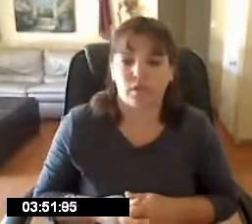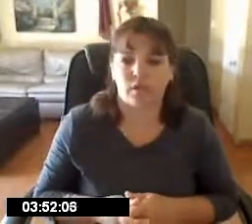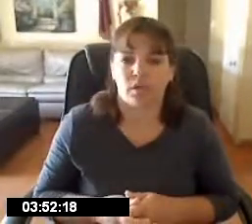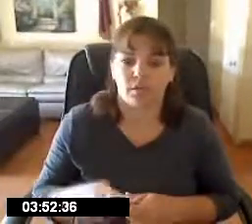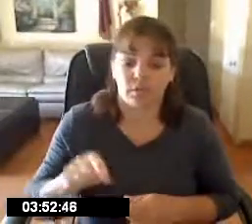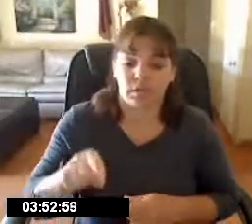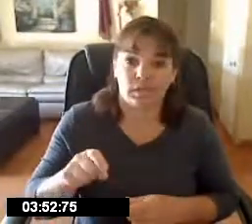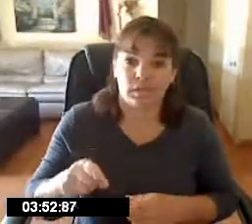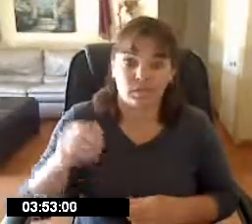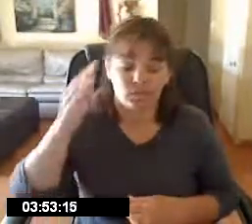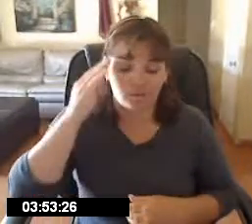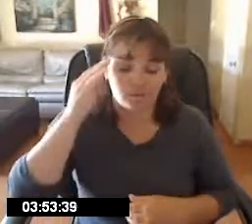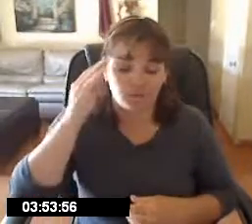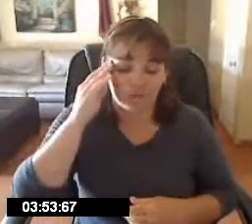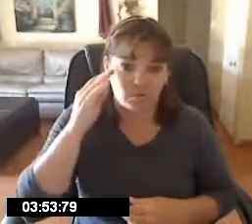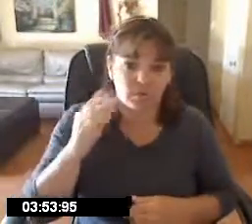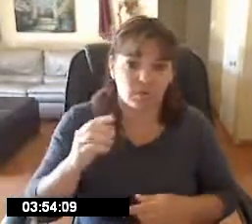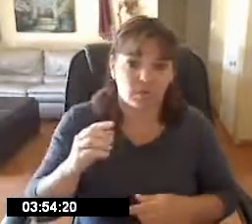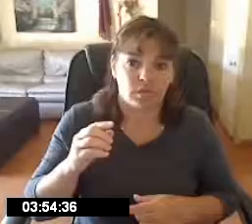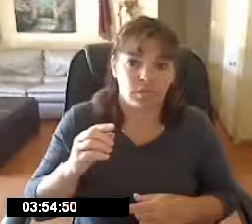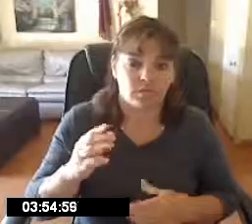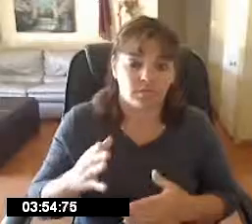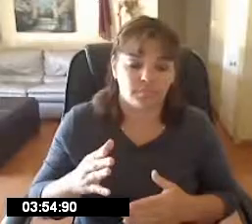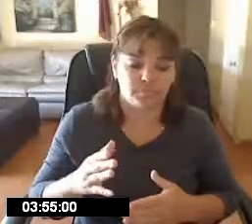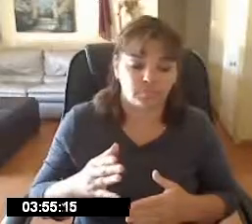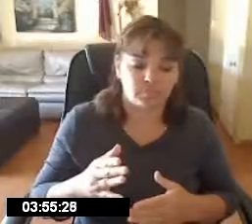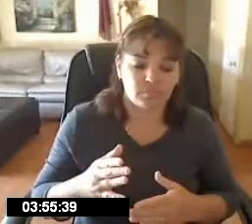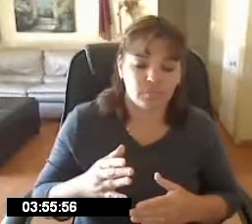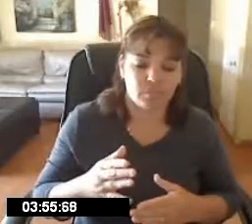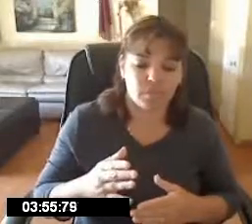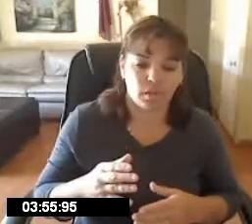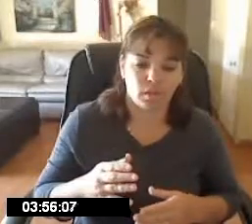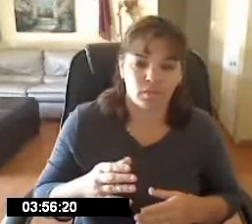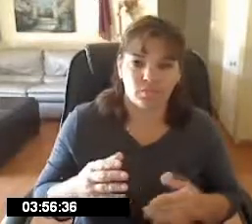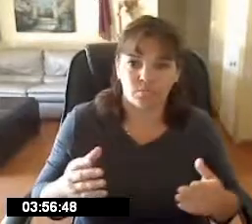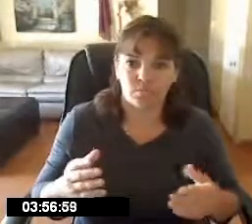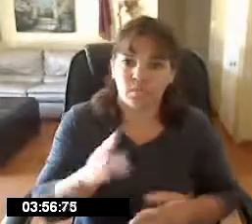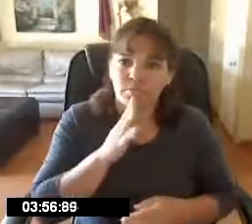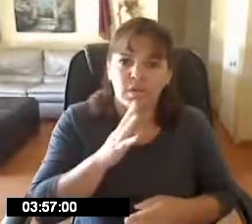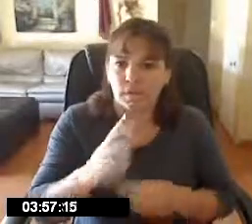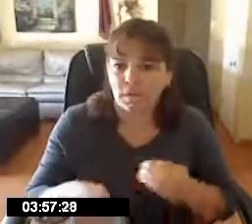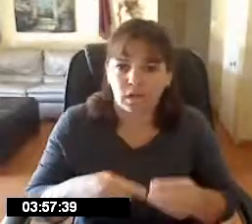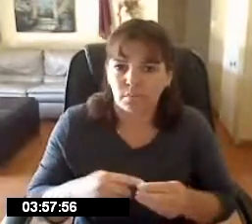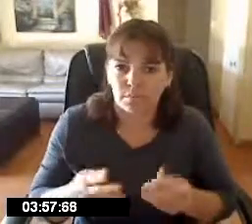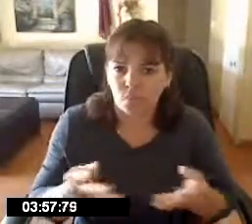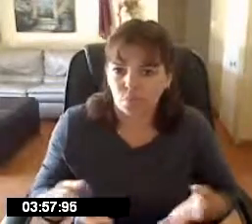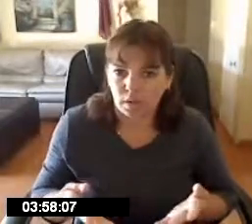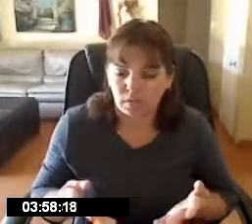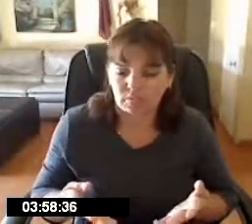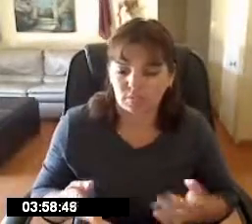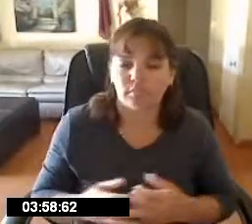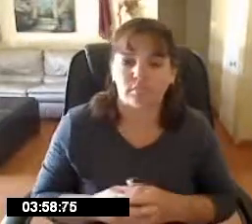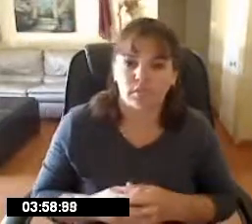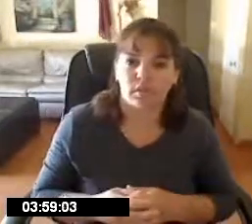Okay, so this is information that they'll be looking for on the test. They'll have random or multiple choice questions that you'll